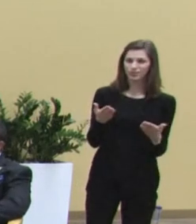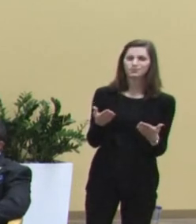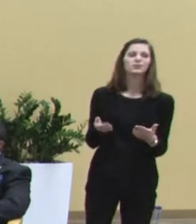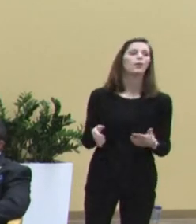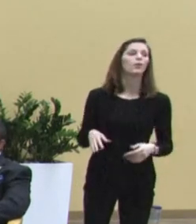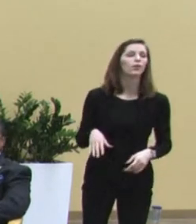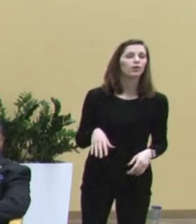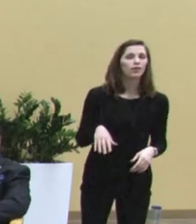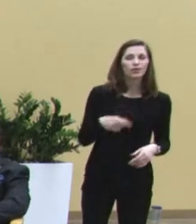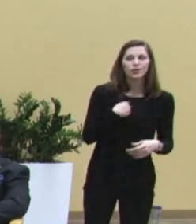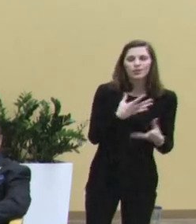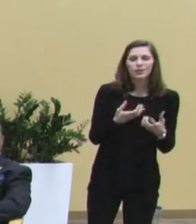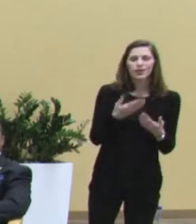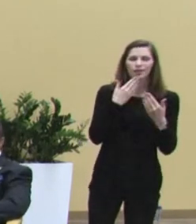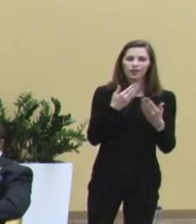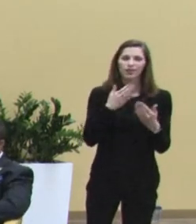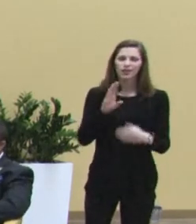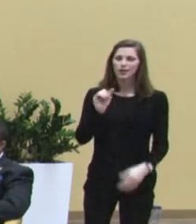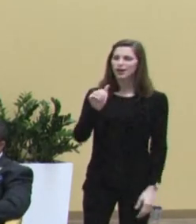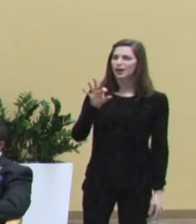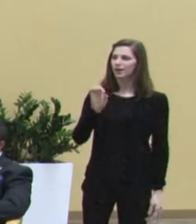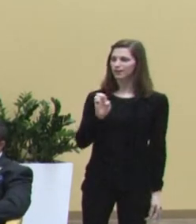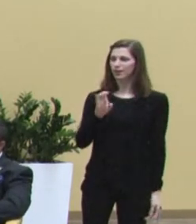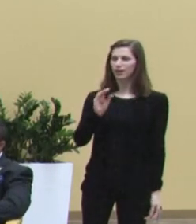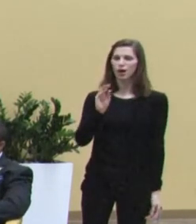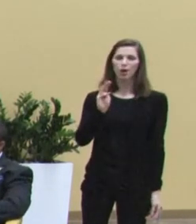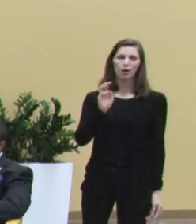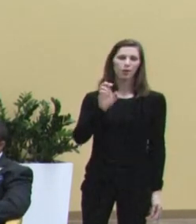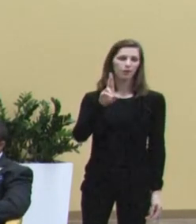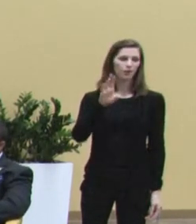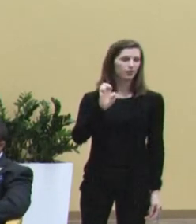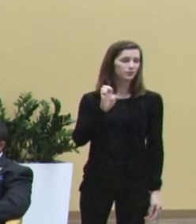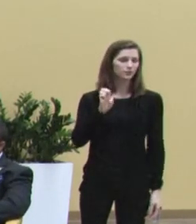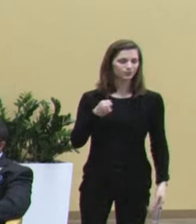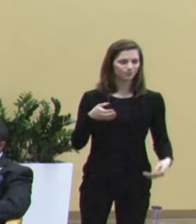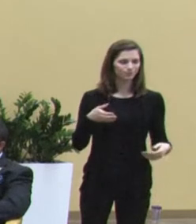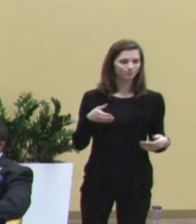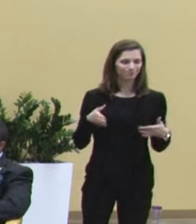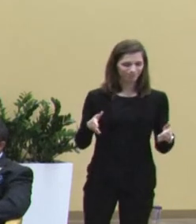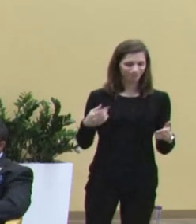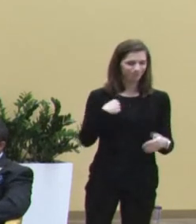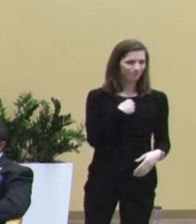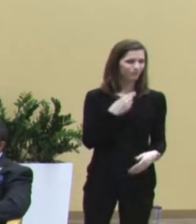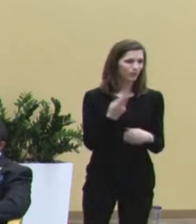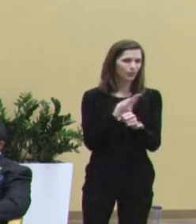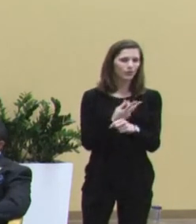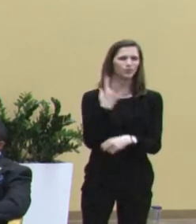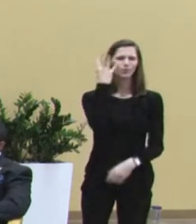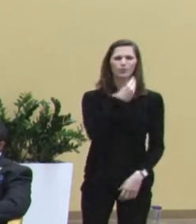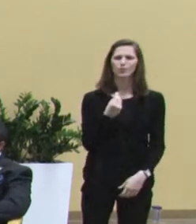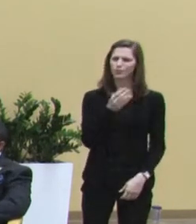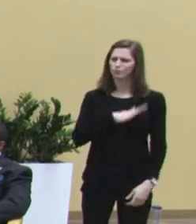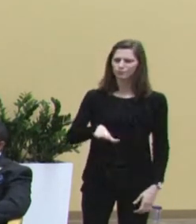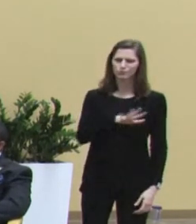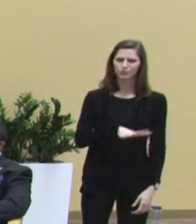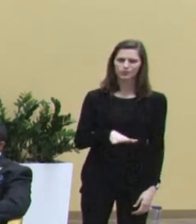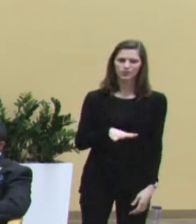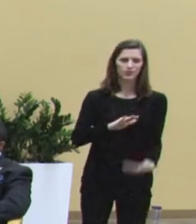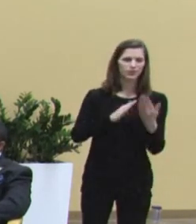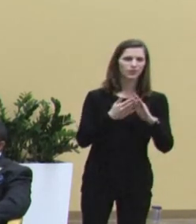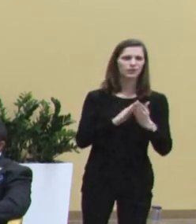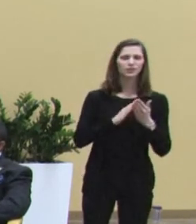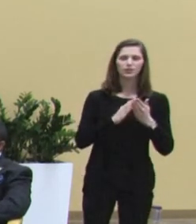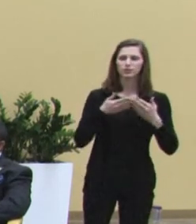allowing us to use this this beautiful location. This was one of the locations in which the city had set aside to